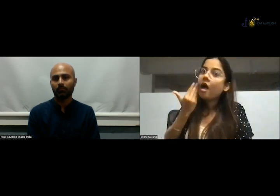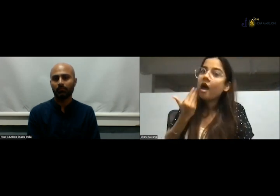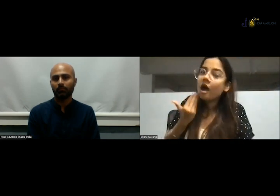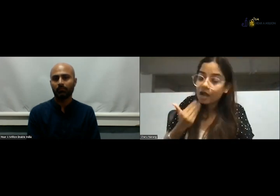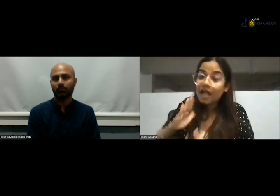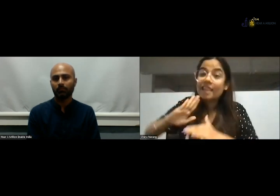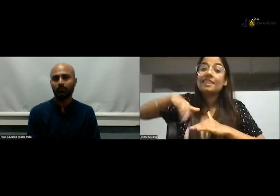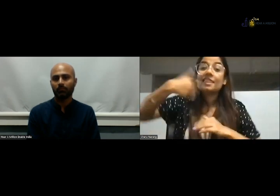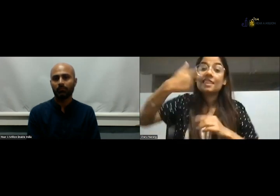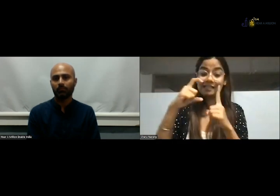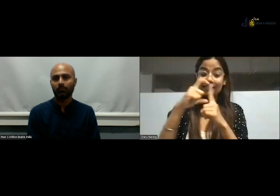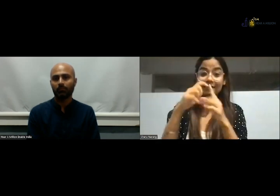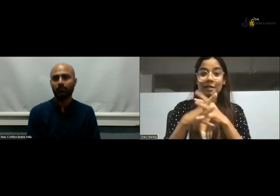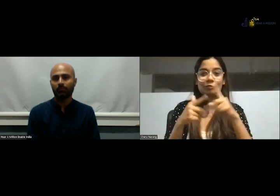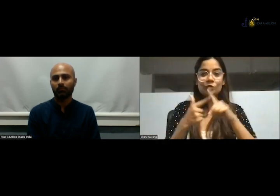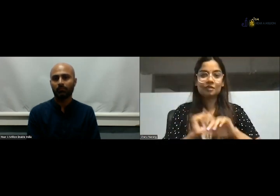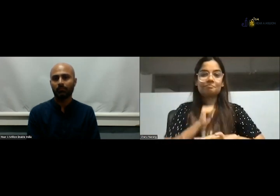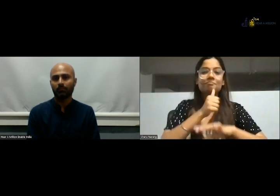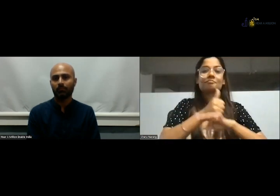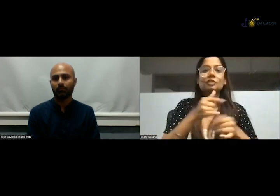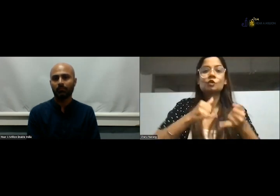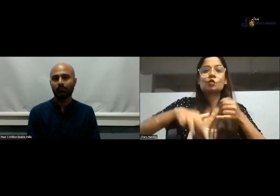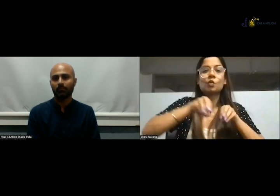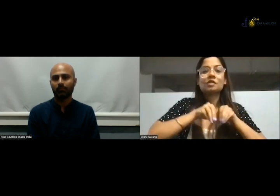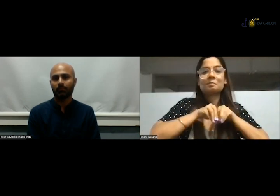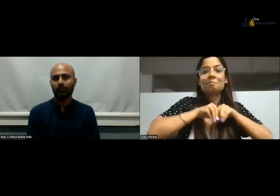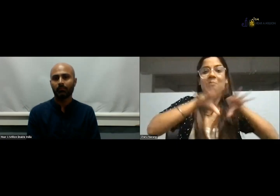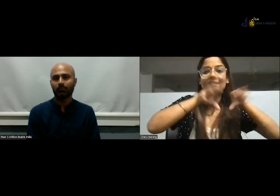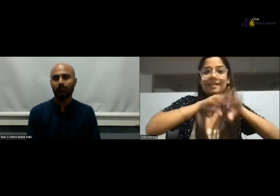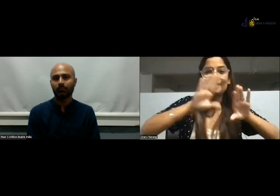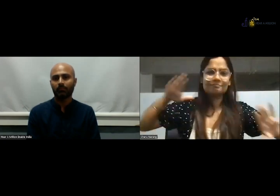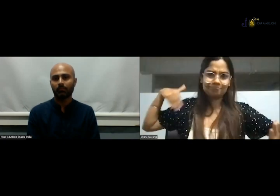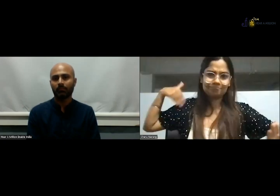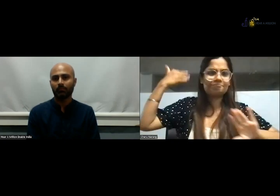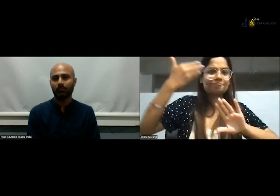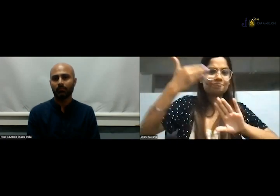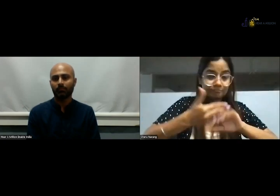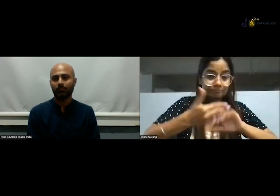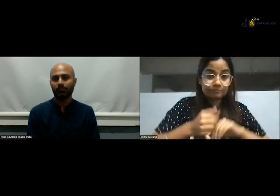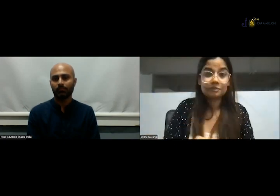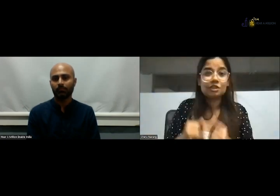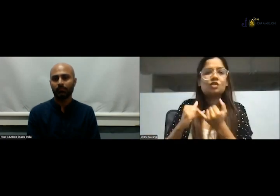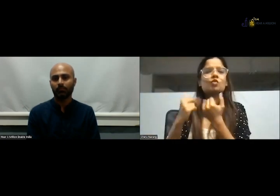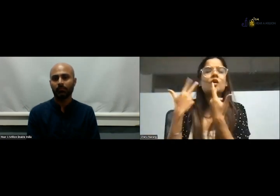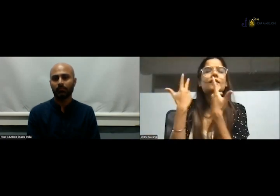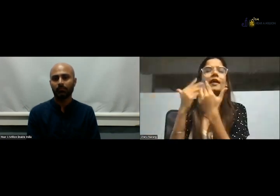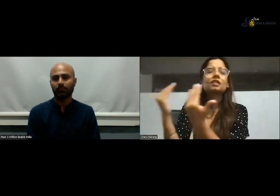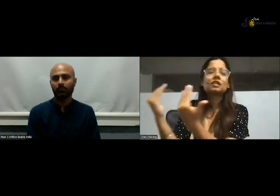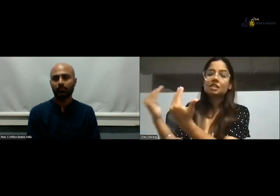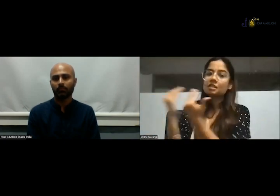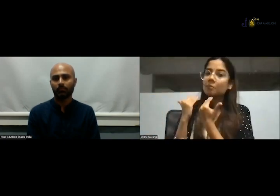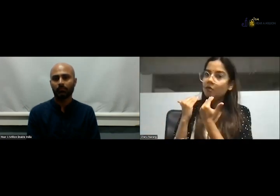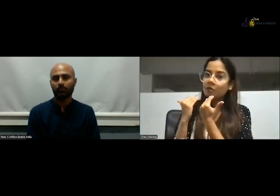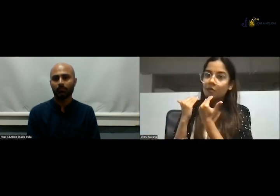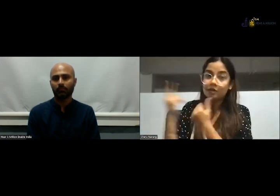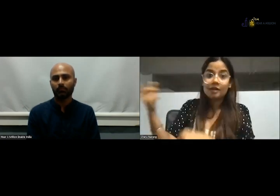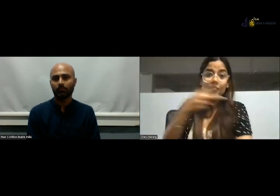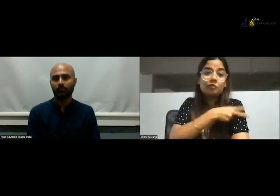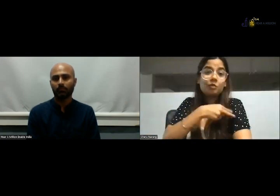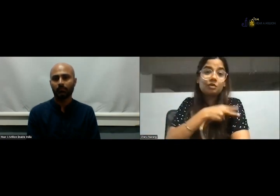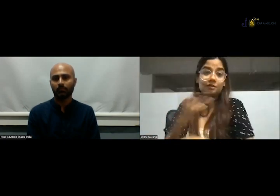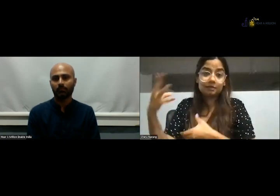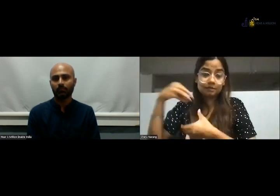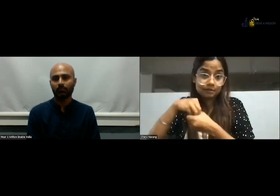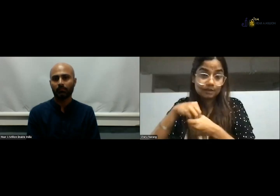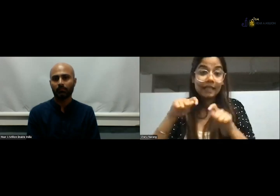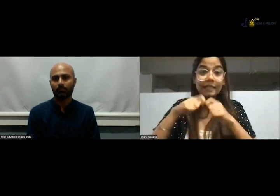many works she was involved with, I got inspiration. And then we founded this Deaf Women Two